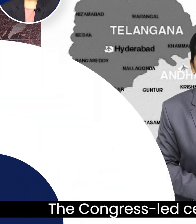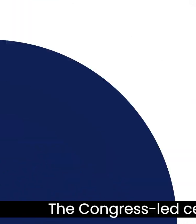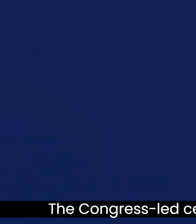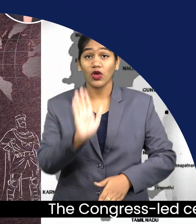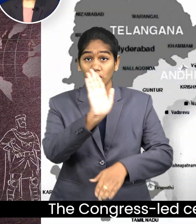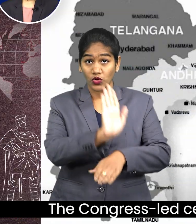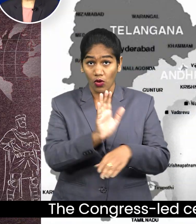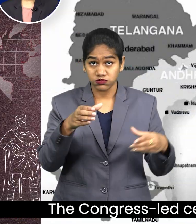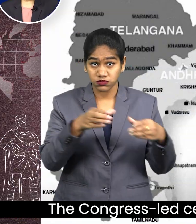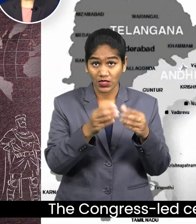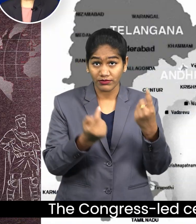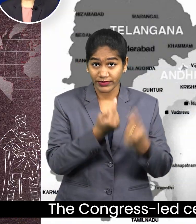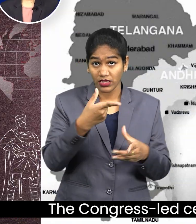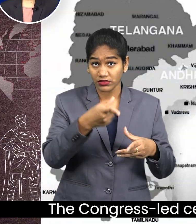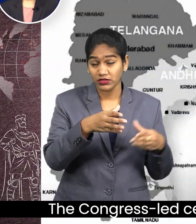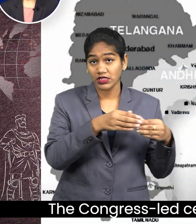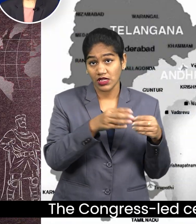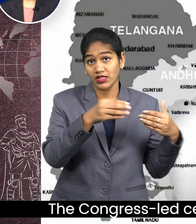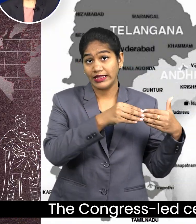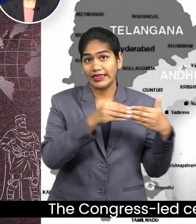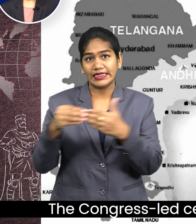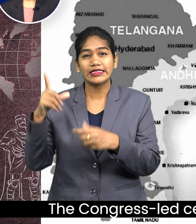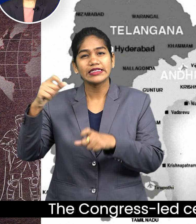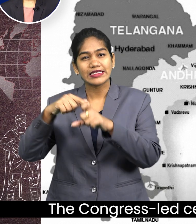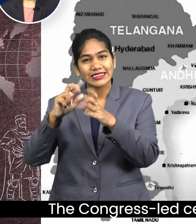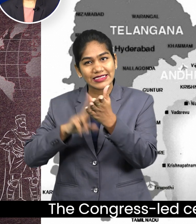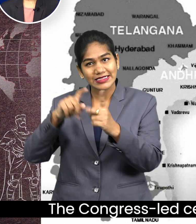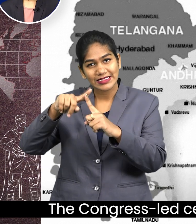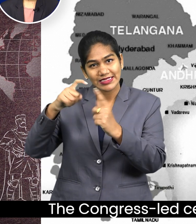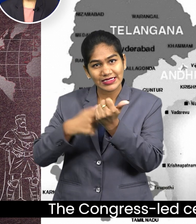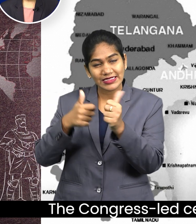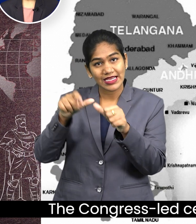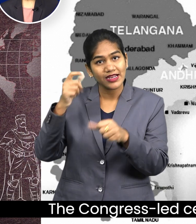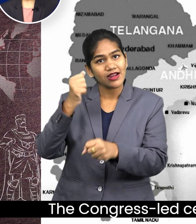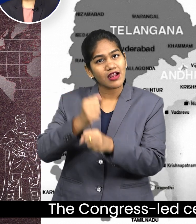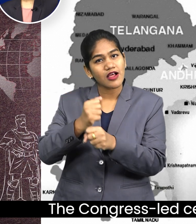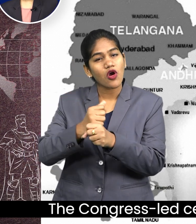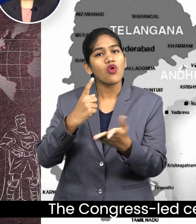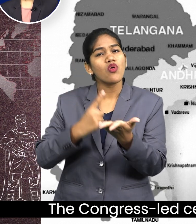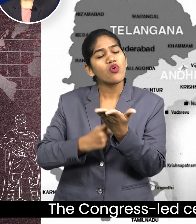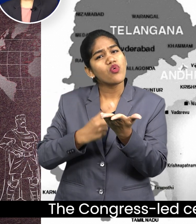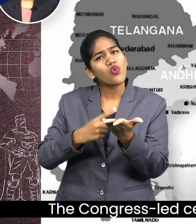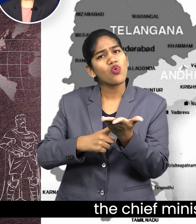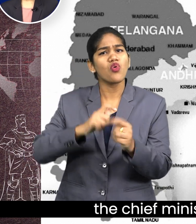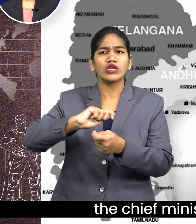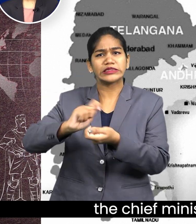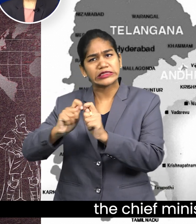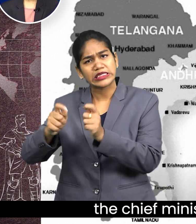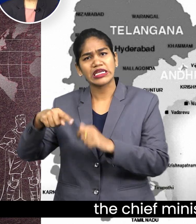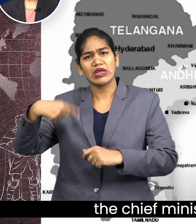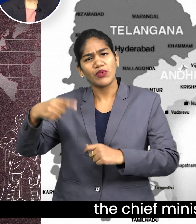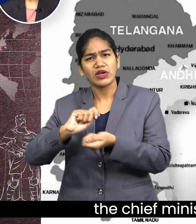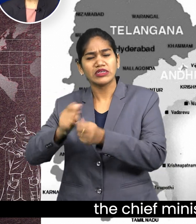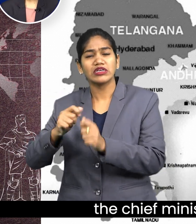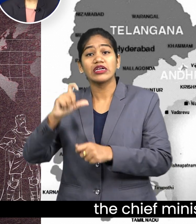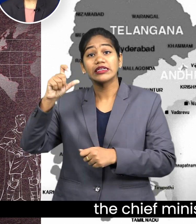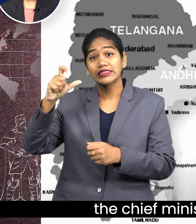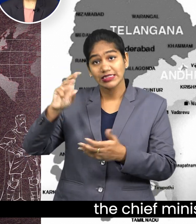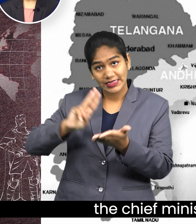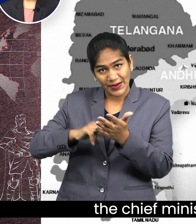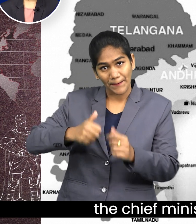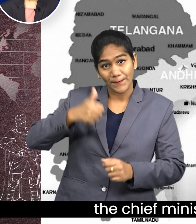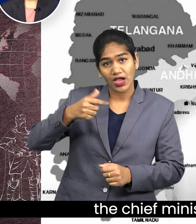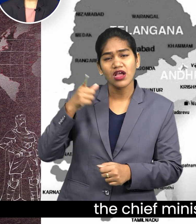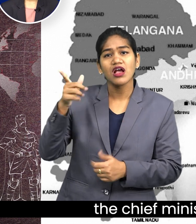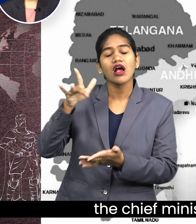The Congress-led central government frequently changed the chief ministers of Andhra